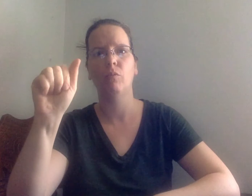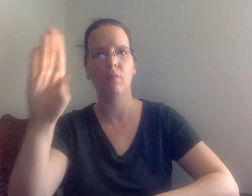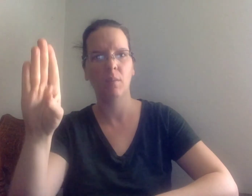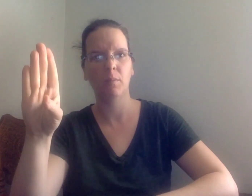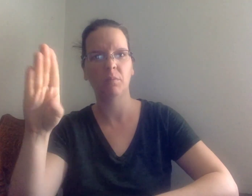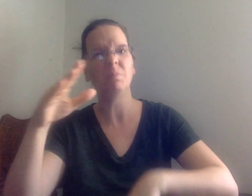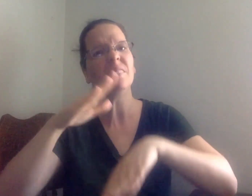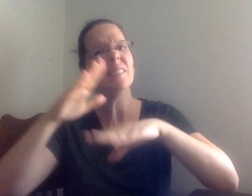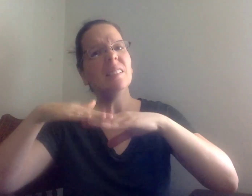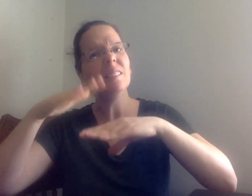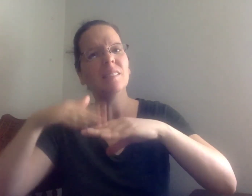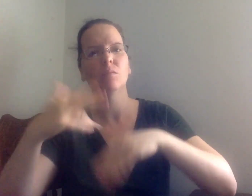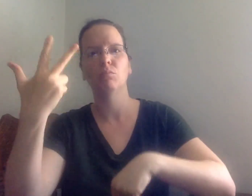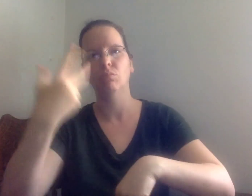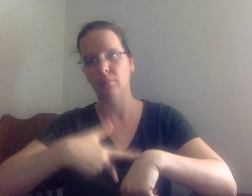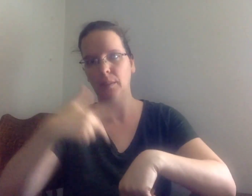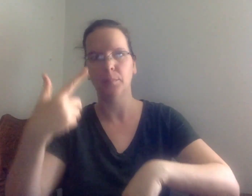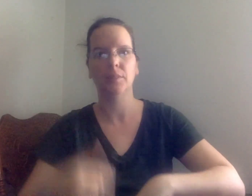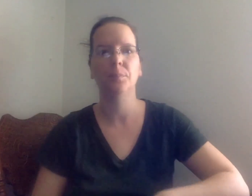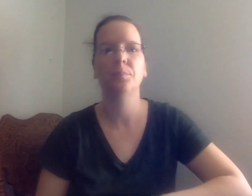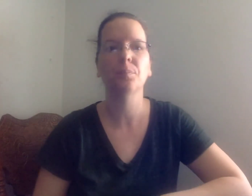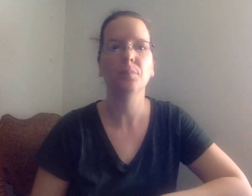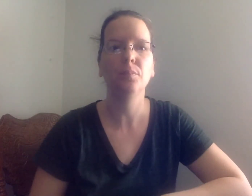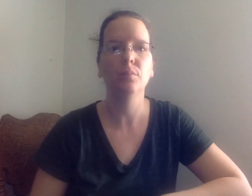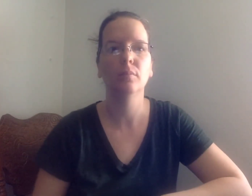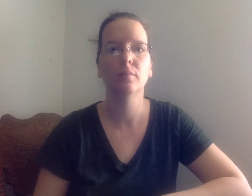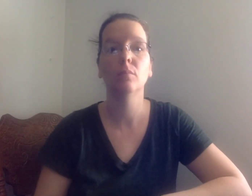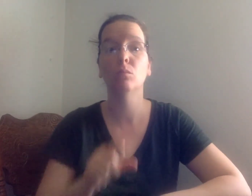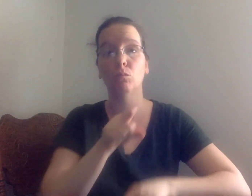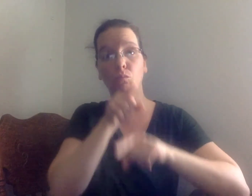Practice all vocabulary at least 3 times.